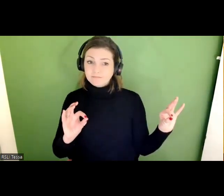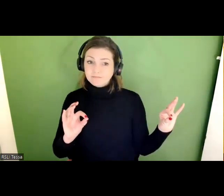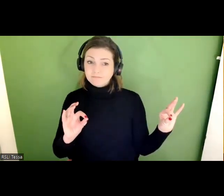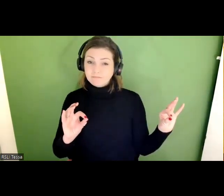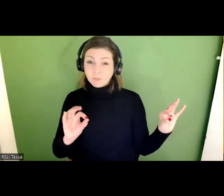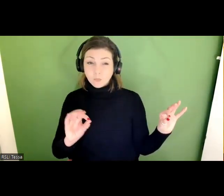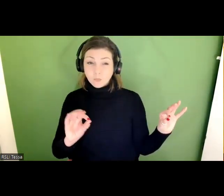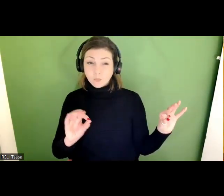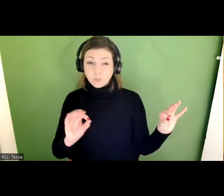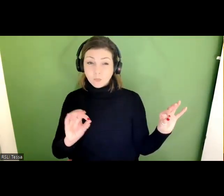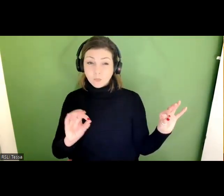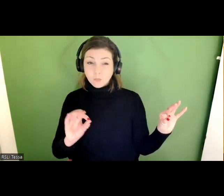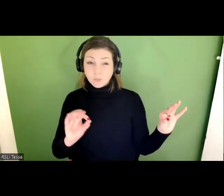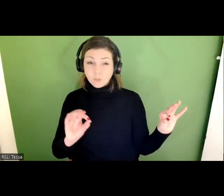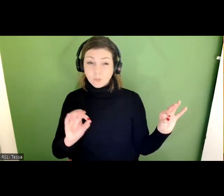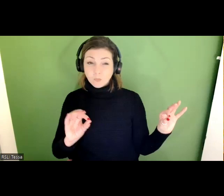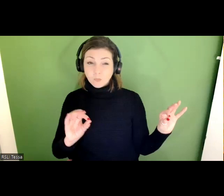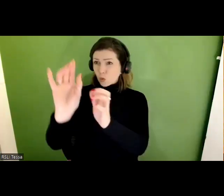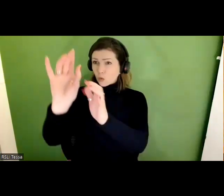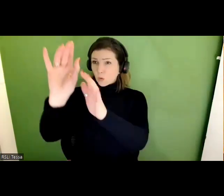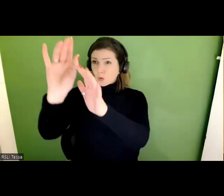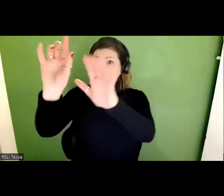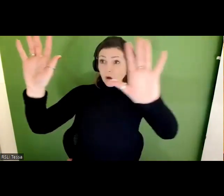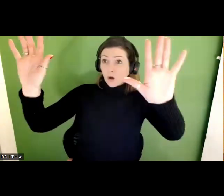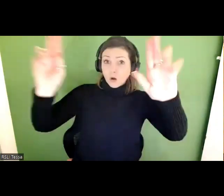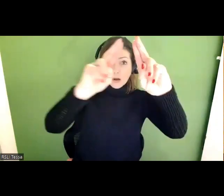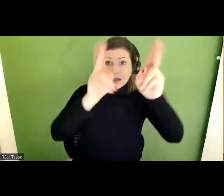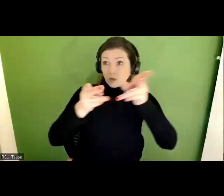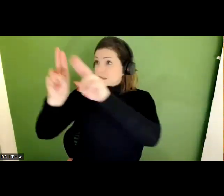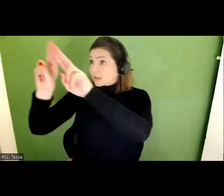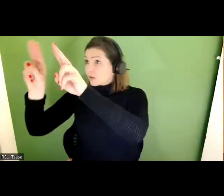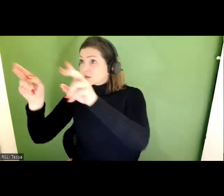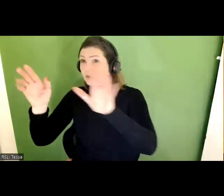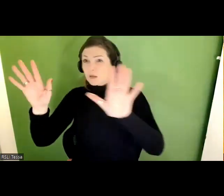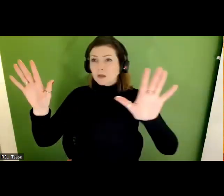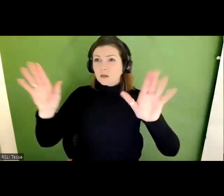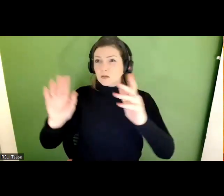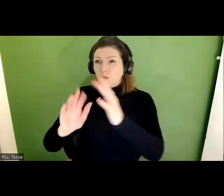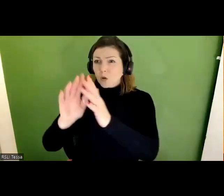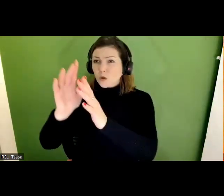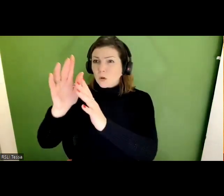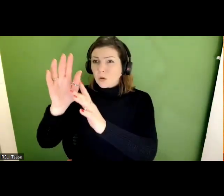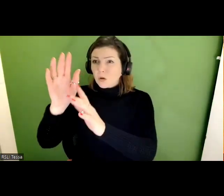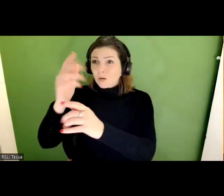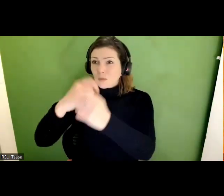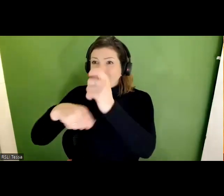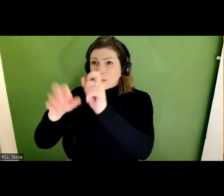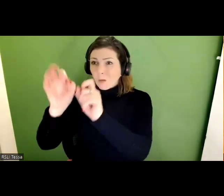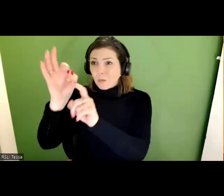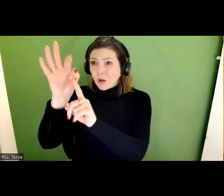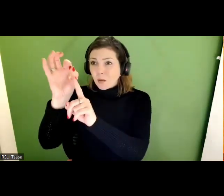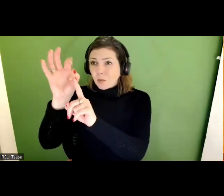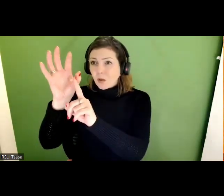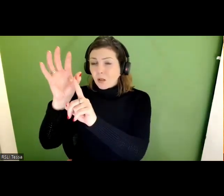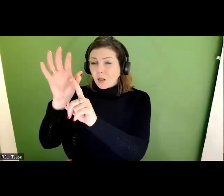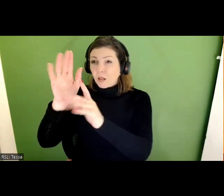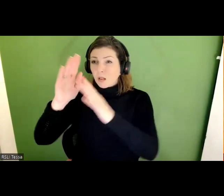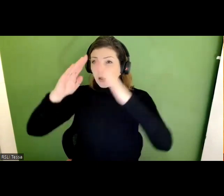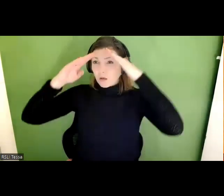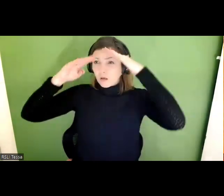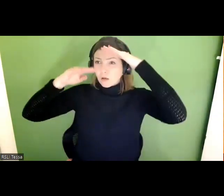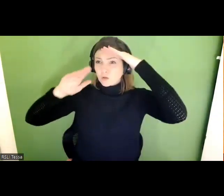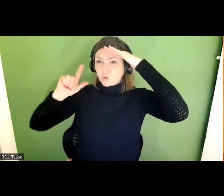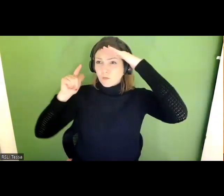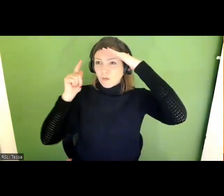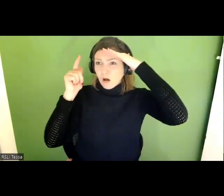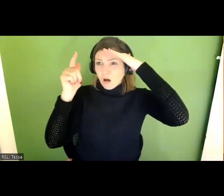Smoke on the horizon turns the gap between the houses purple. A fire too far for sirens,